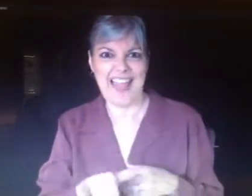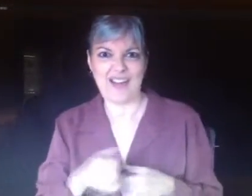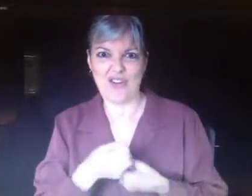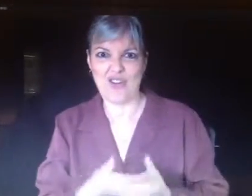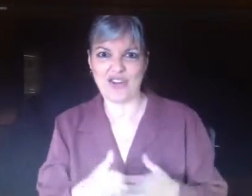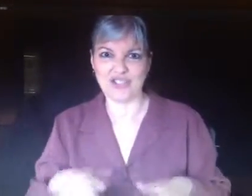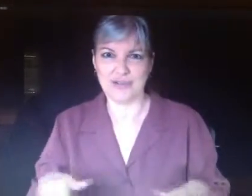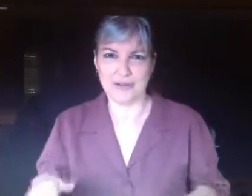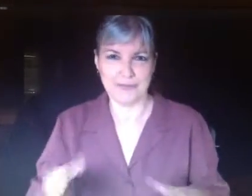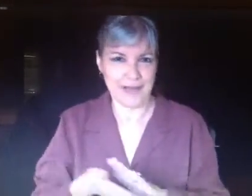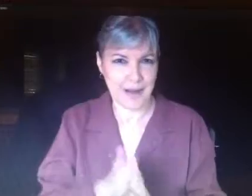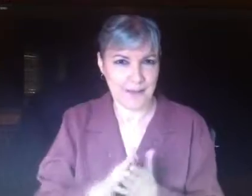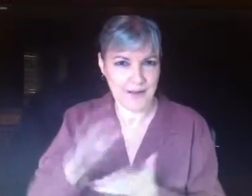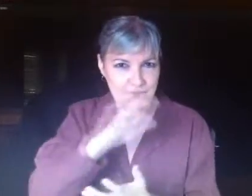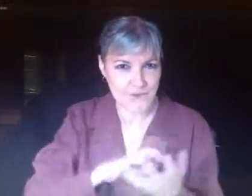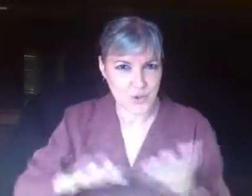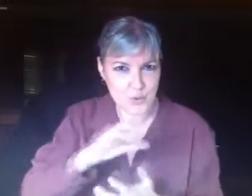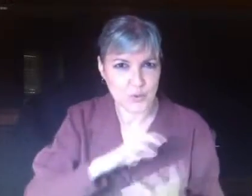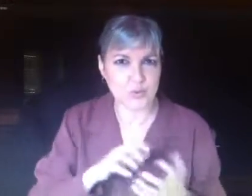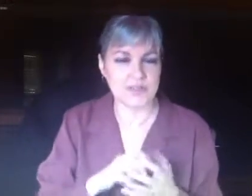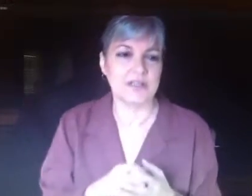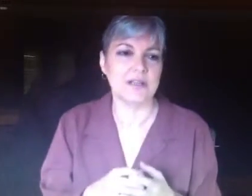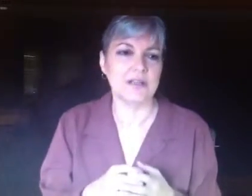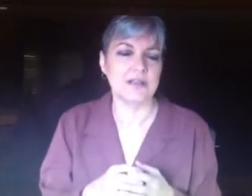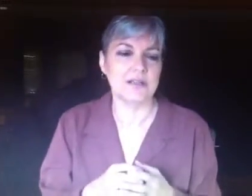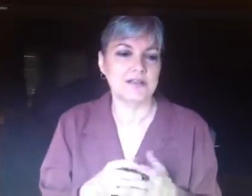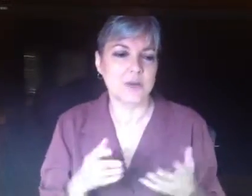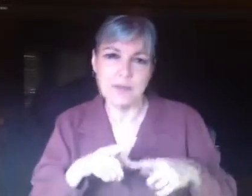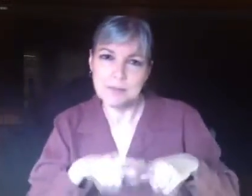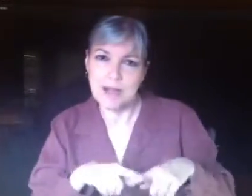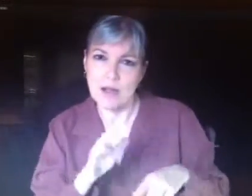never coming back. That can make the child confused.